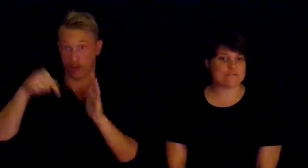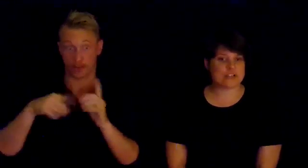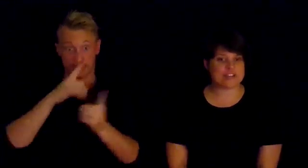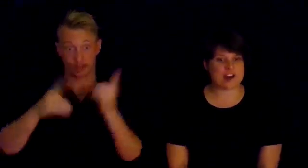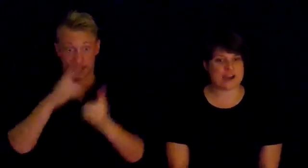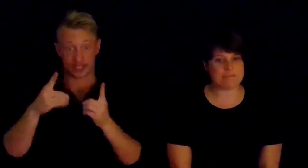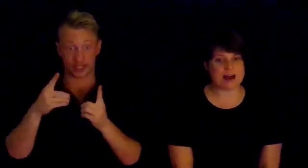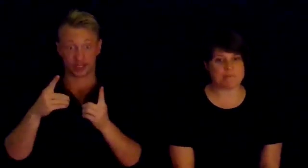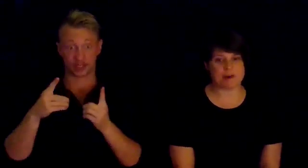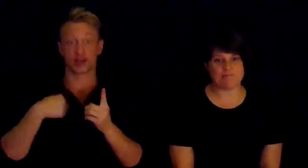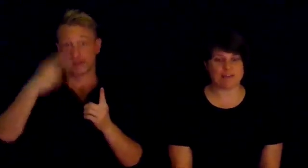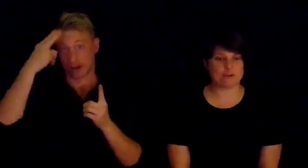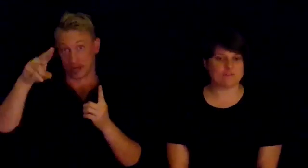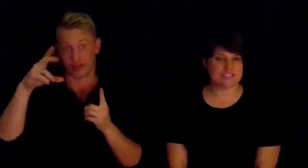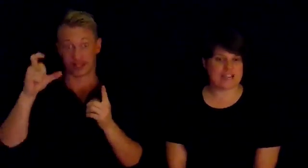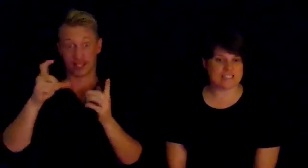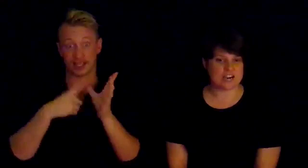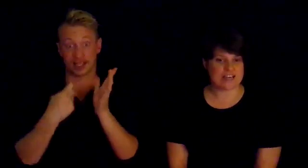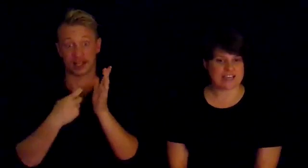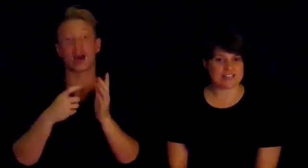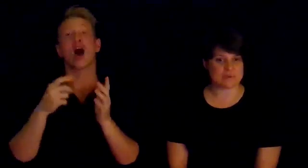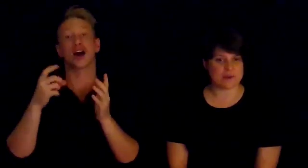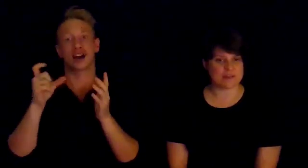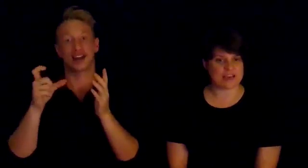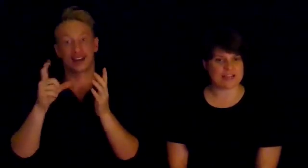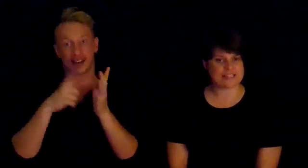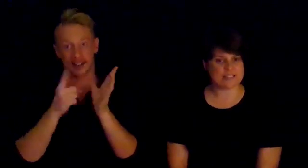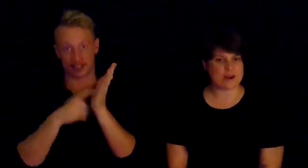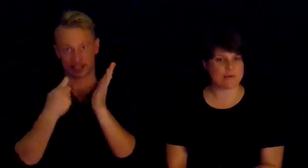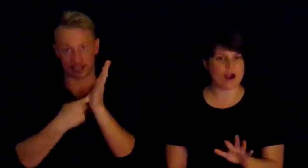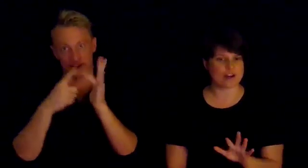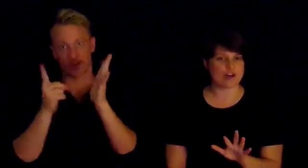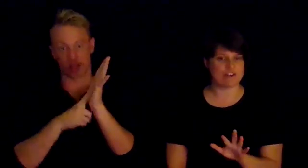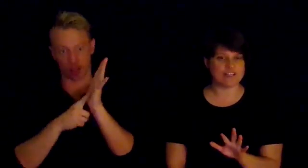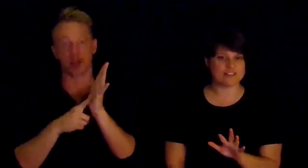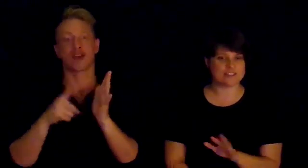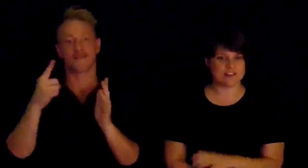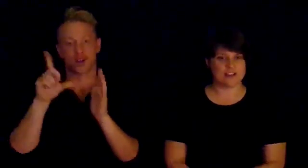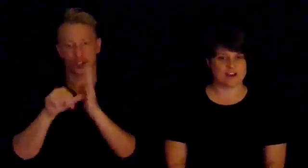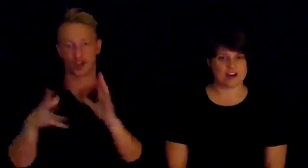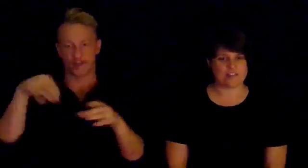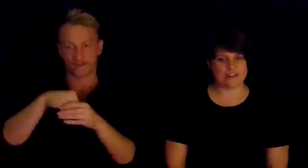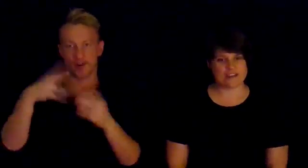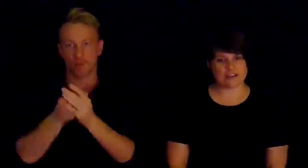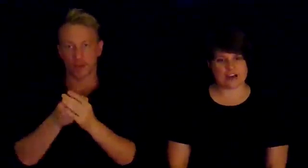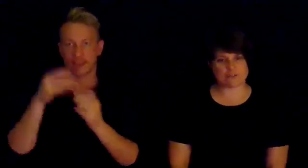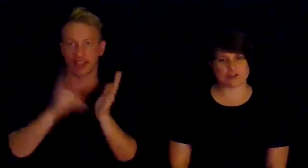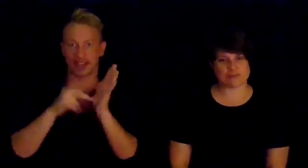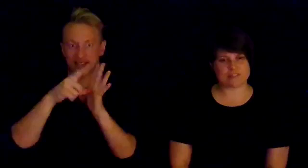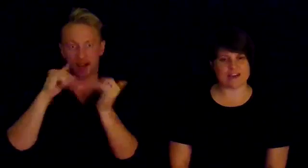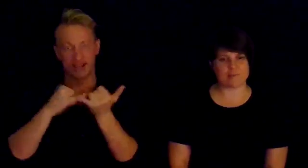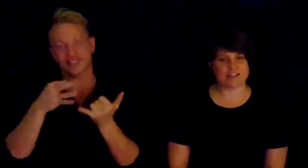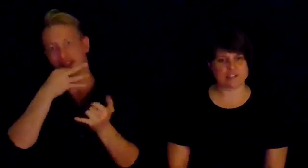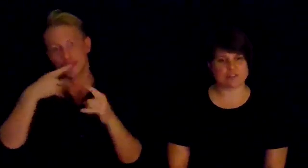So this is the first time I've been involved in the NDIS with the LAC, so I am quite nervous. I think